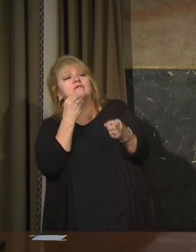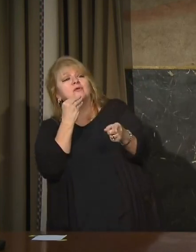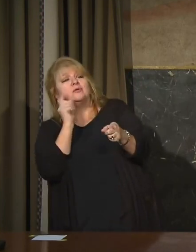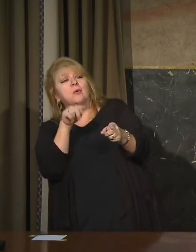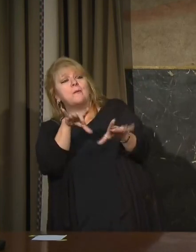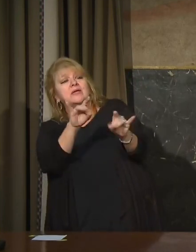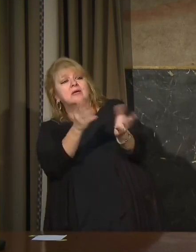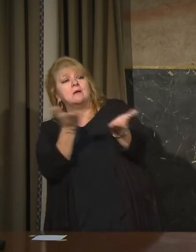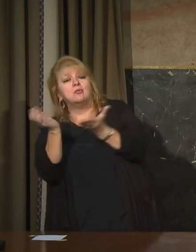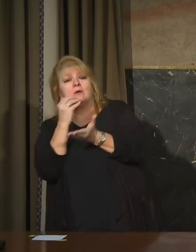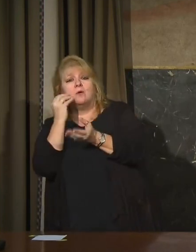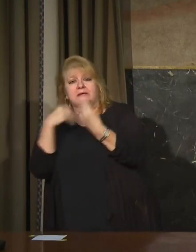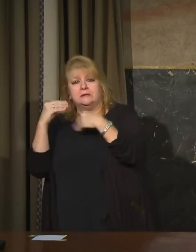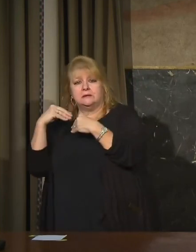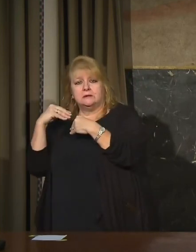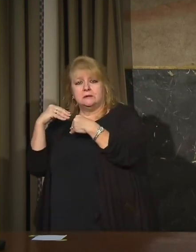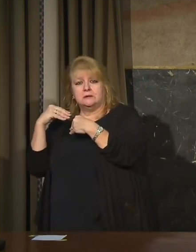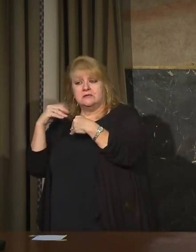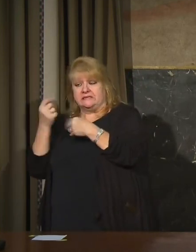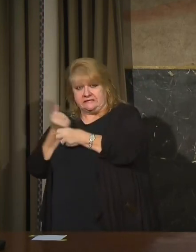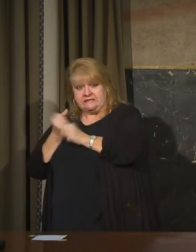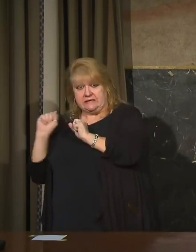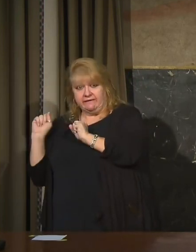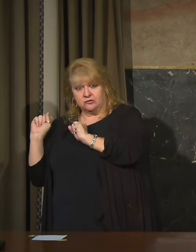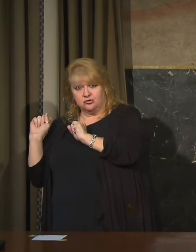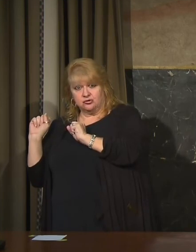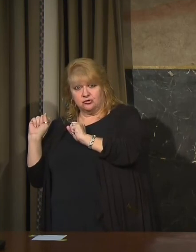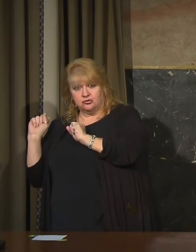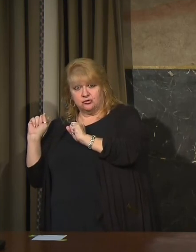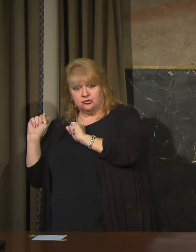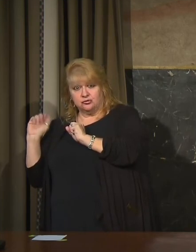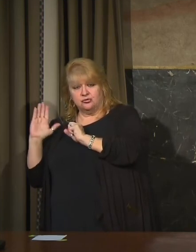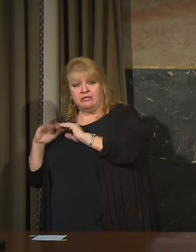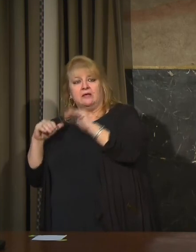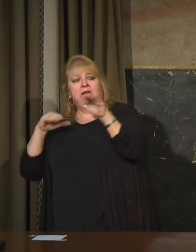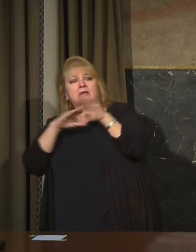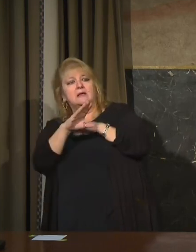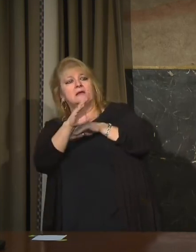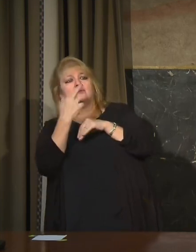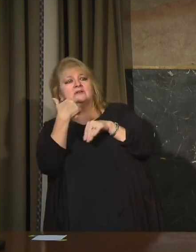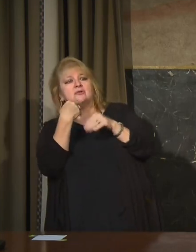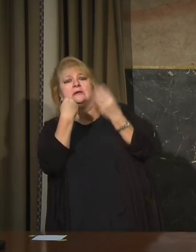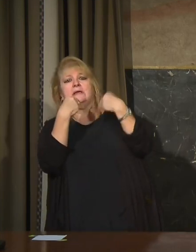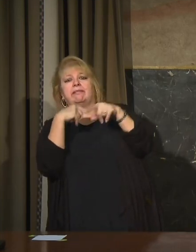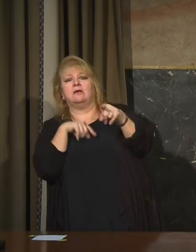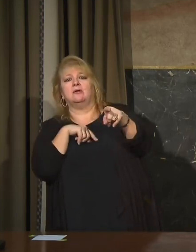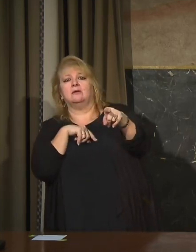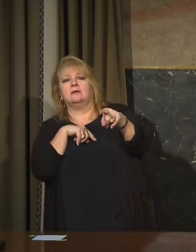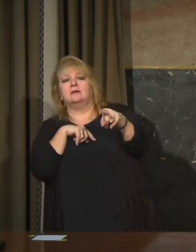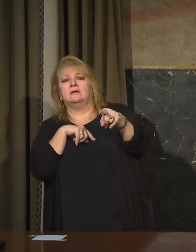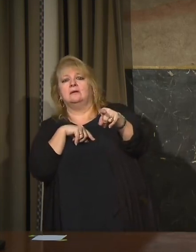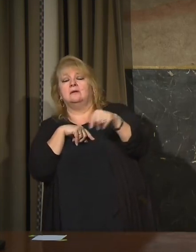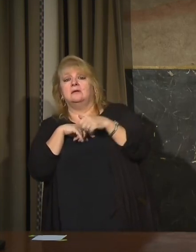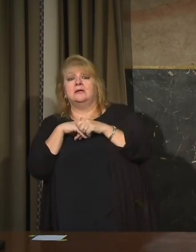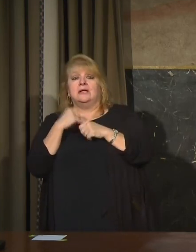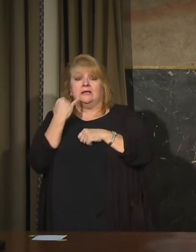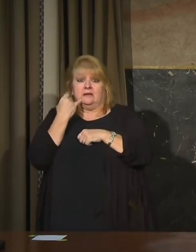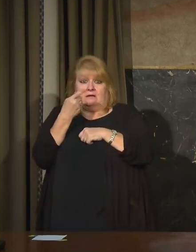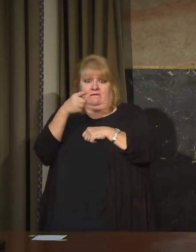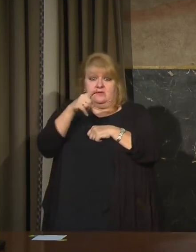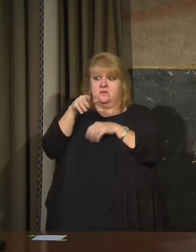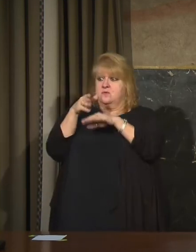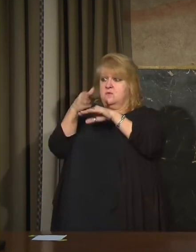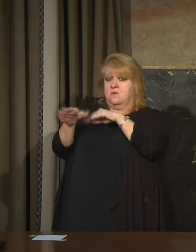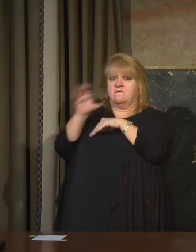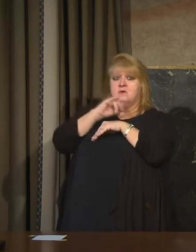If you are 65 and older, or you have one of these comorbid health conditions that predisposes you